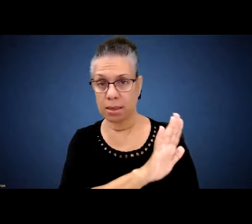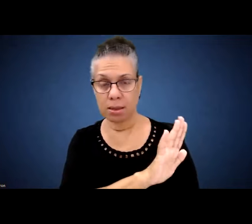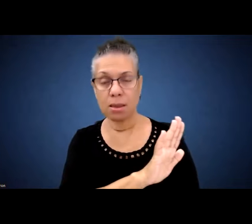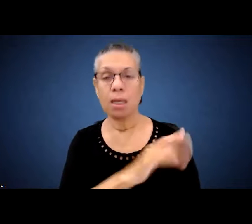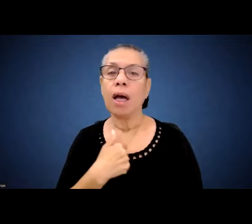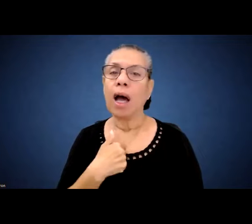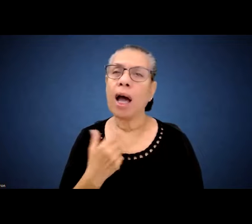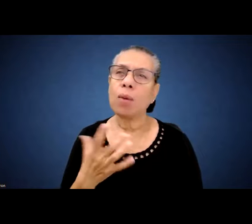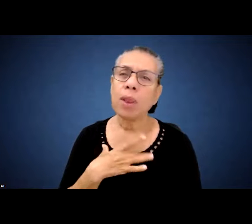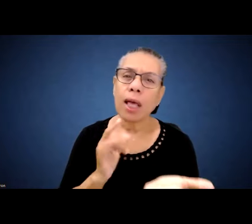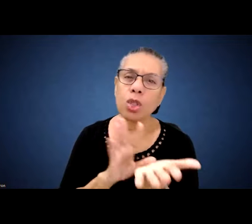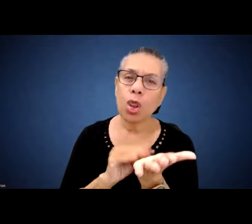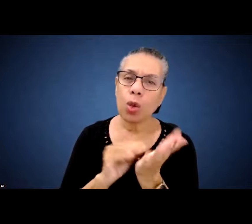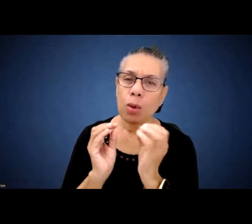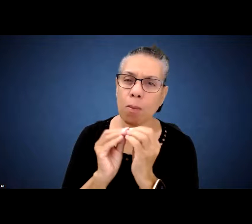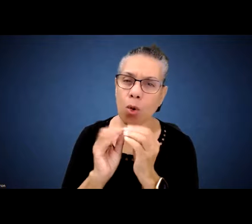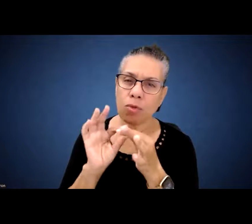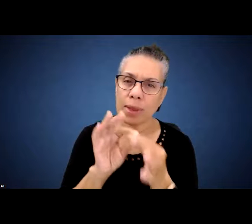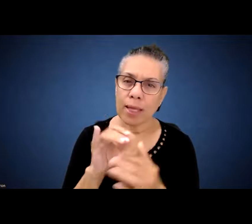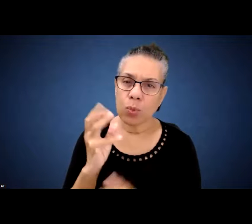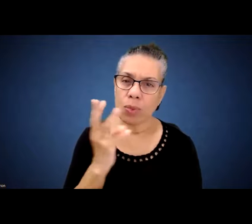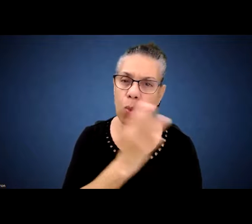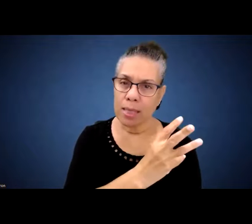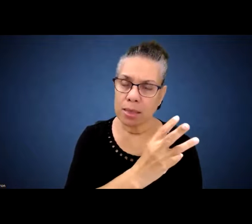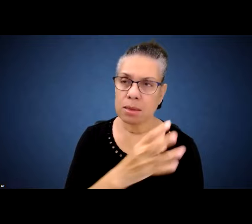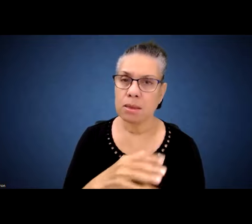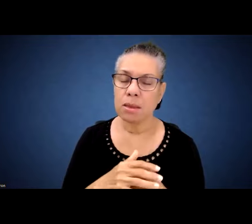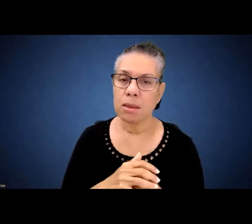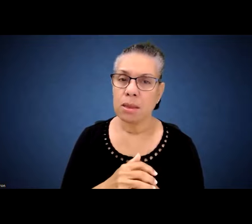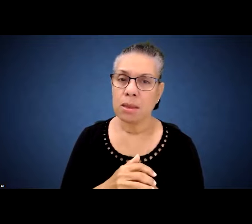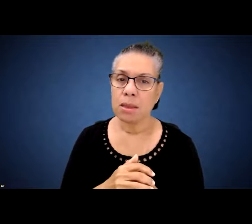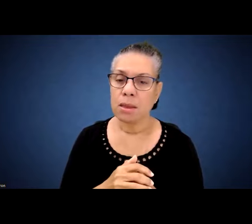love to delve a little more into these issues and the way in which